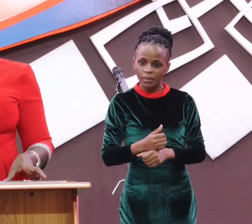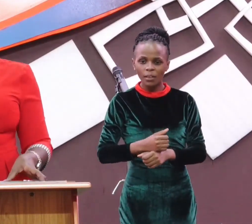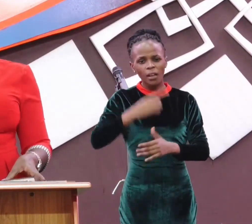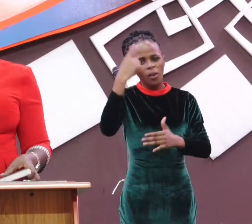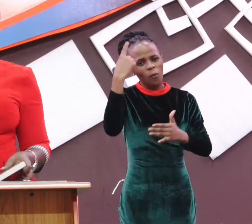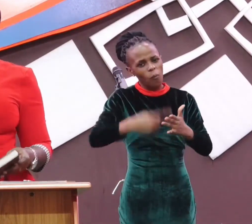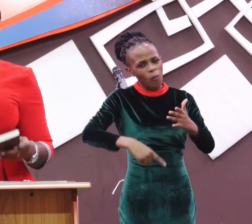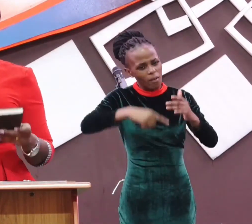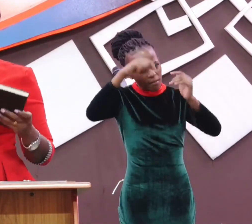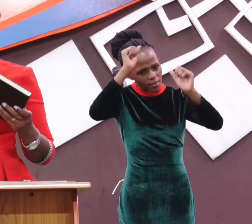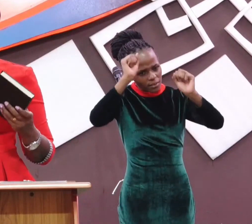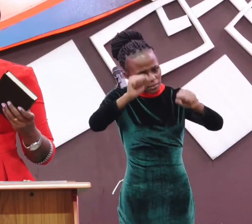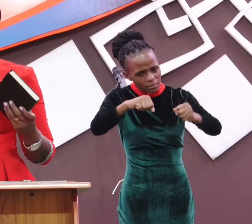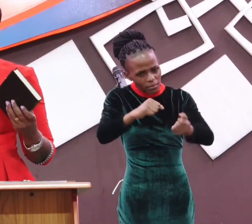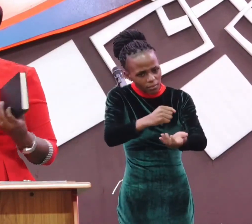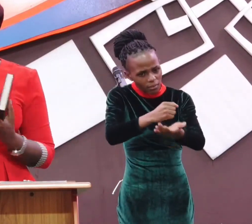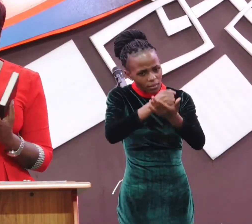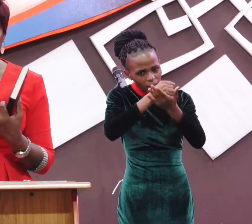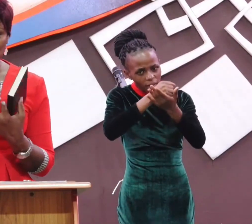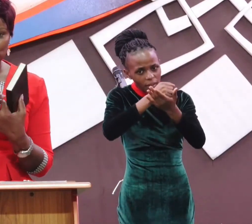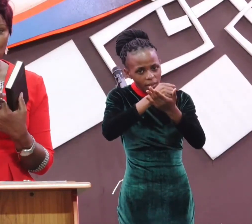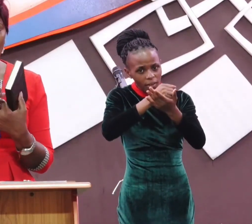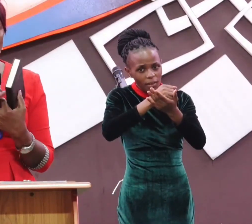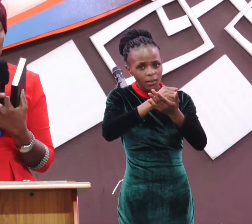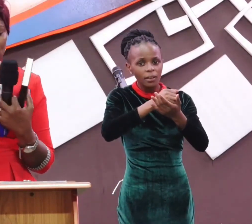ng'ekisobola okuyisa.